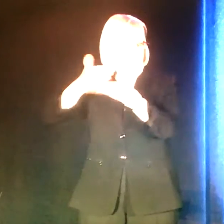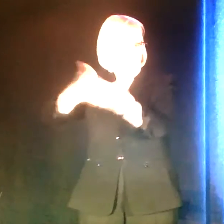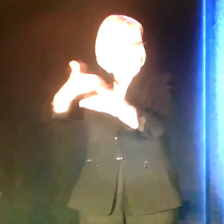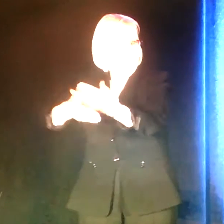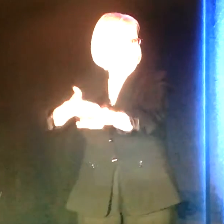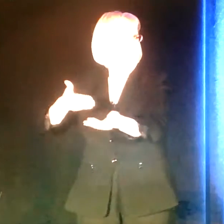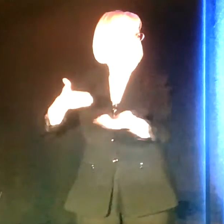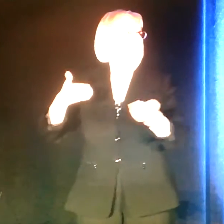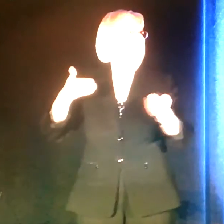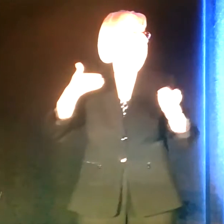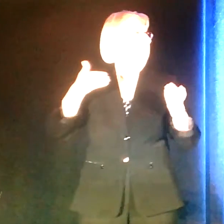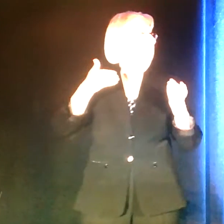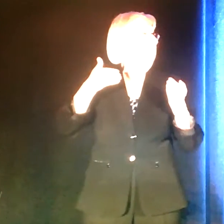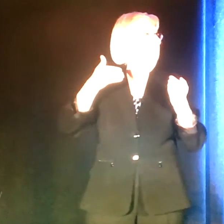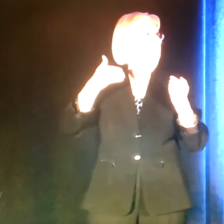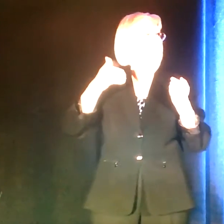cognitive process.